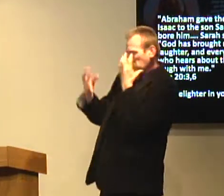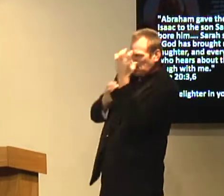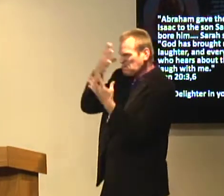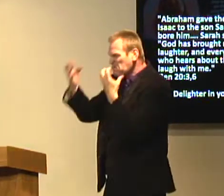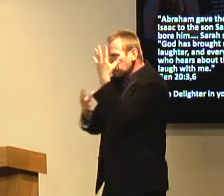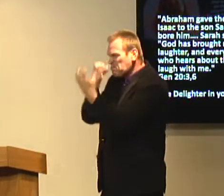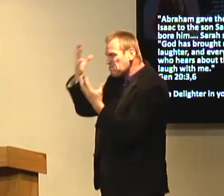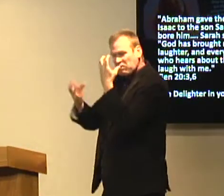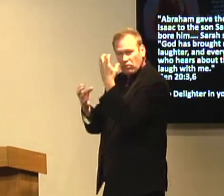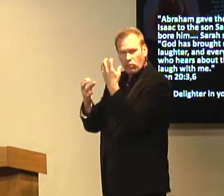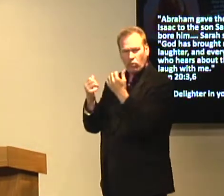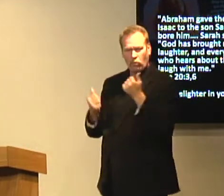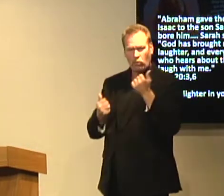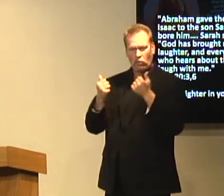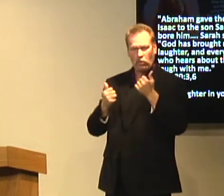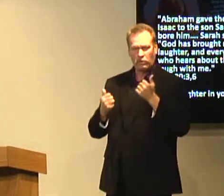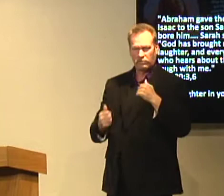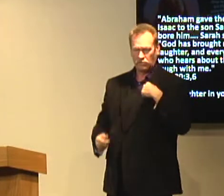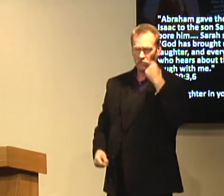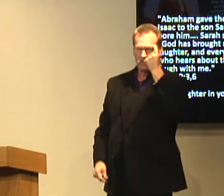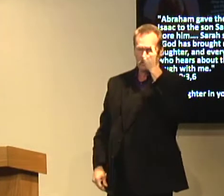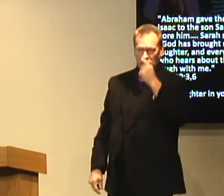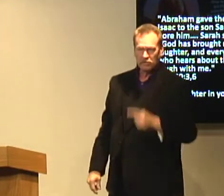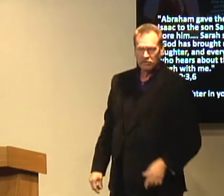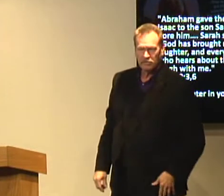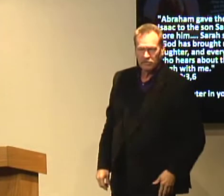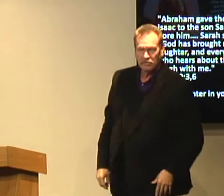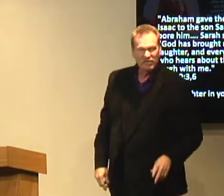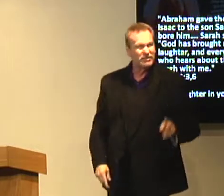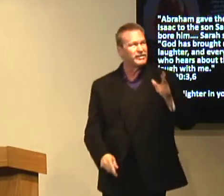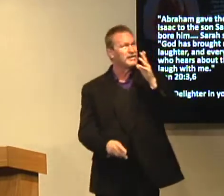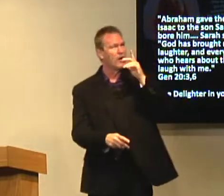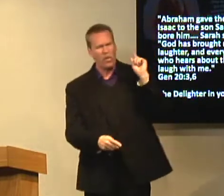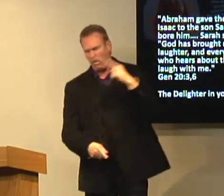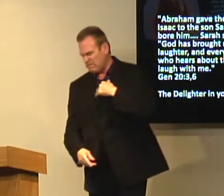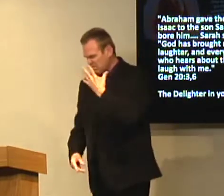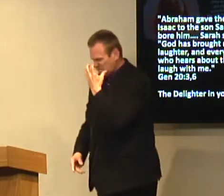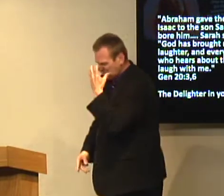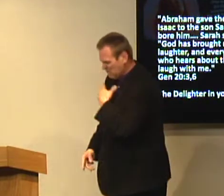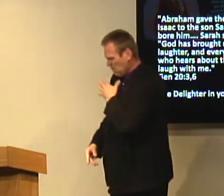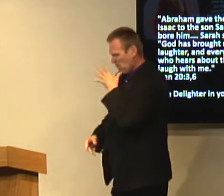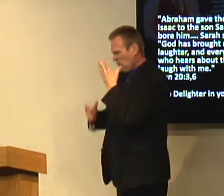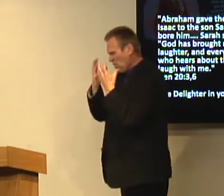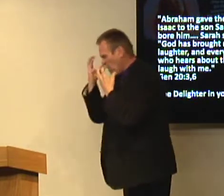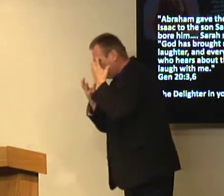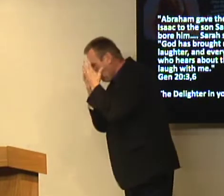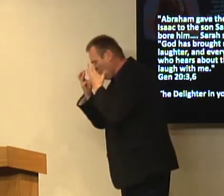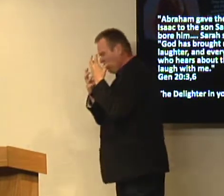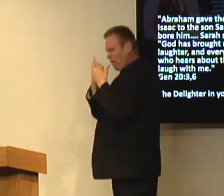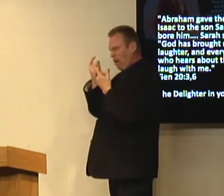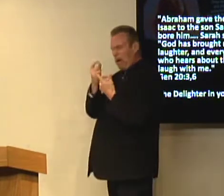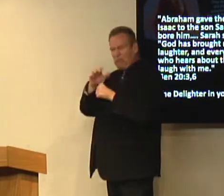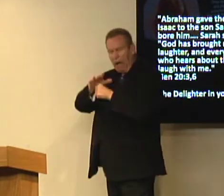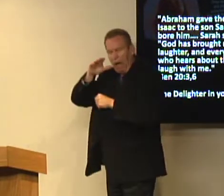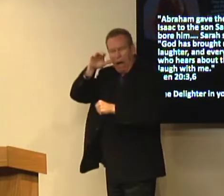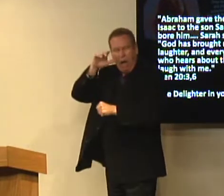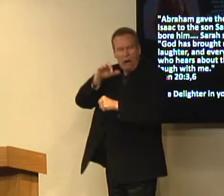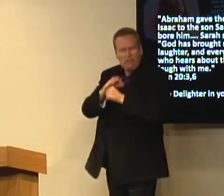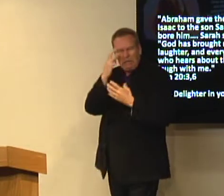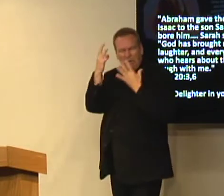who's constantly grouchy and angry at their children. So consider, which are you? Are you the kind of mom who's always angry at your kids,